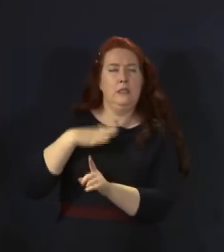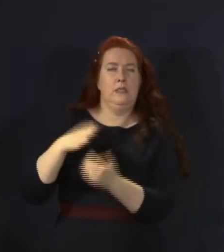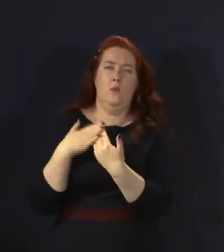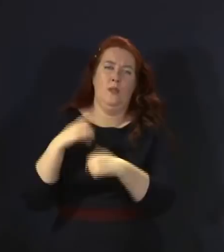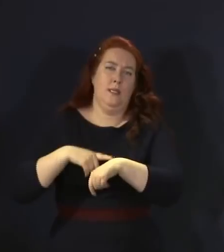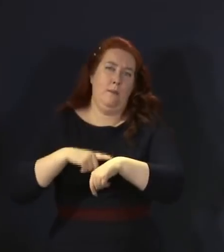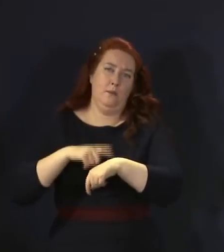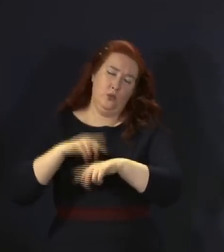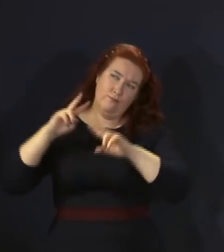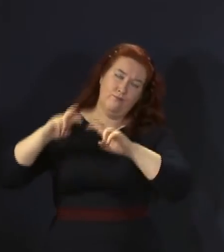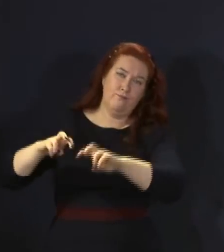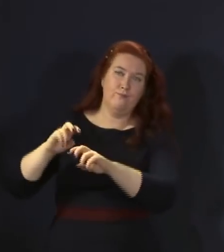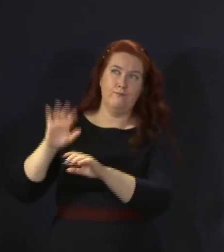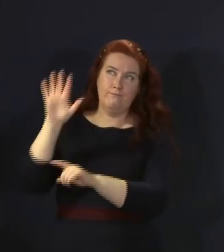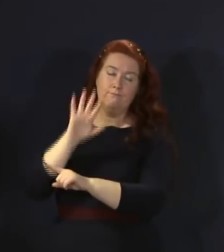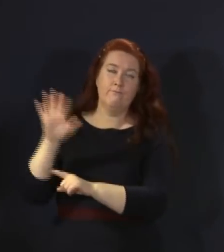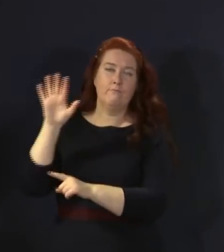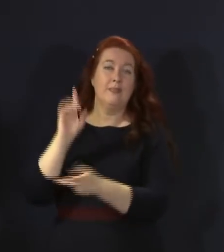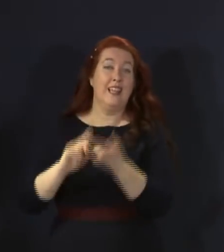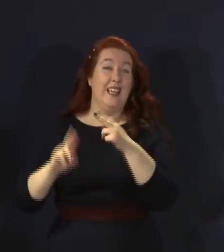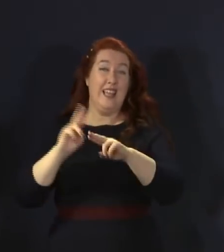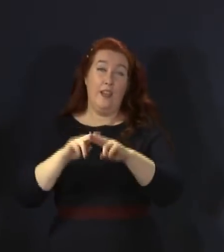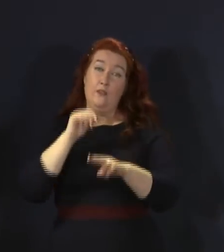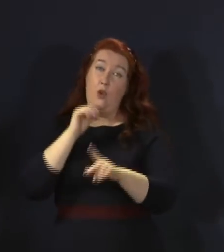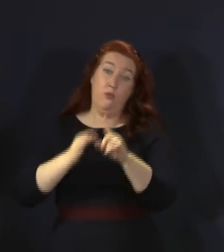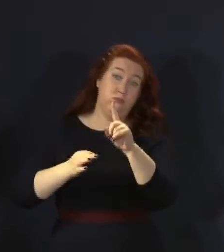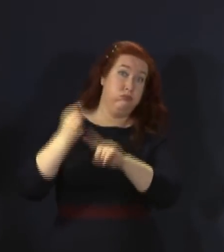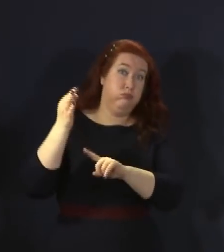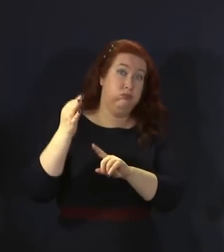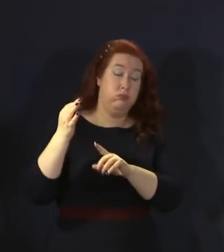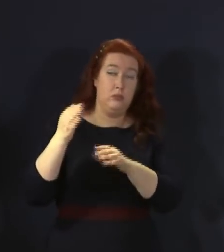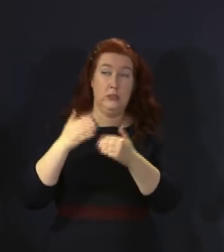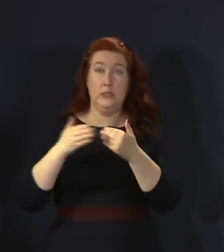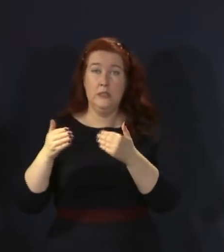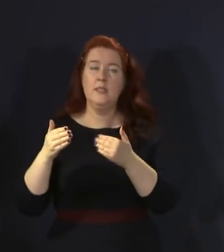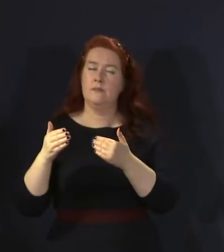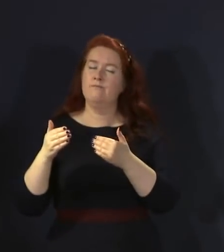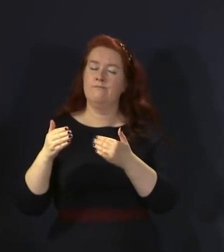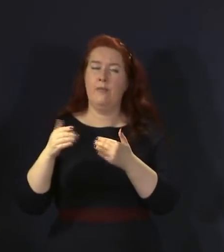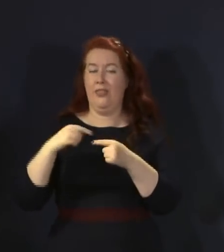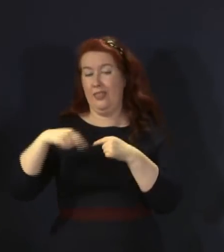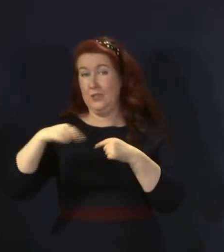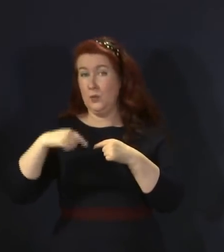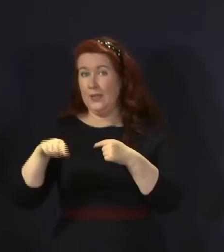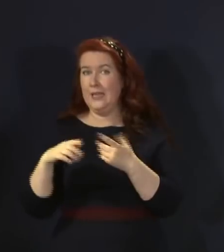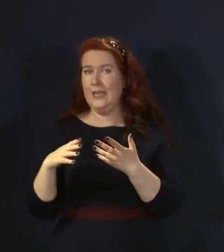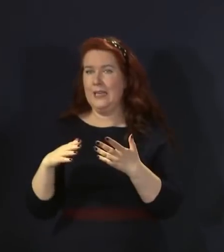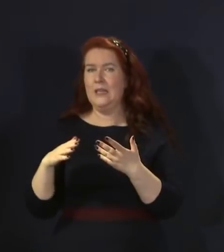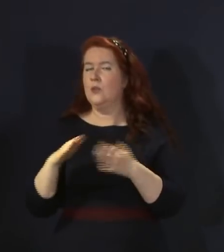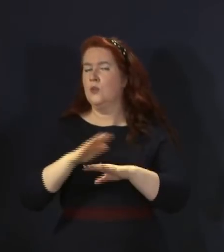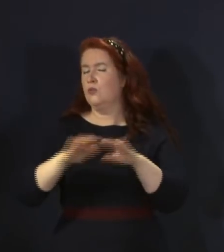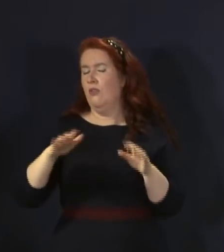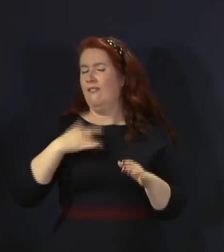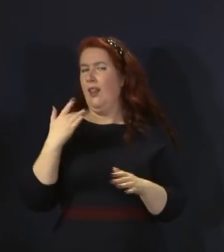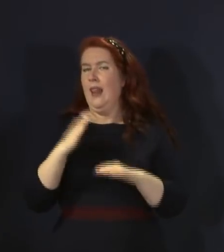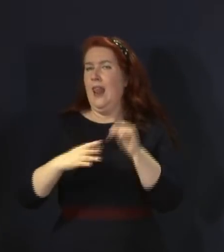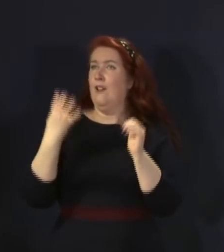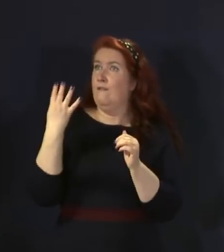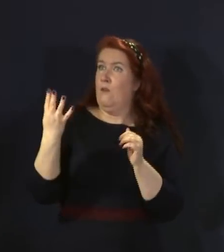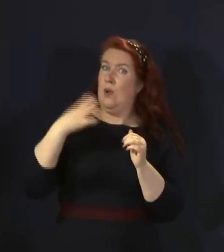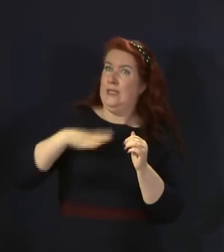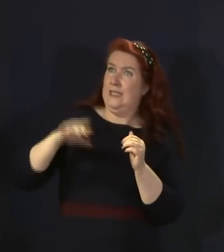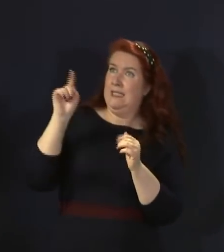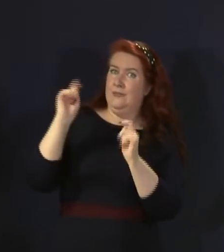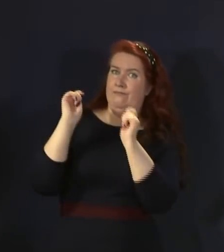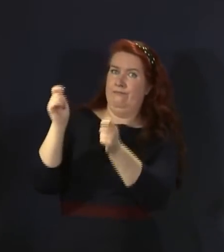sure about that. If it doesn't improve materially over the rest of this week, while we don't think level 4 is required at the moment, we don't